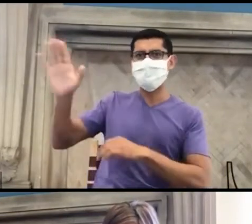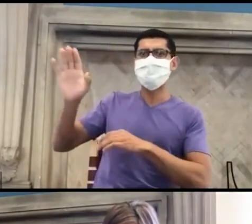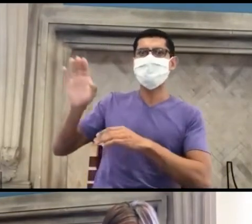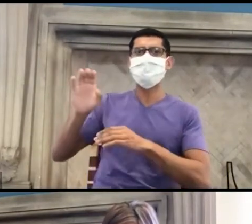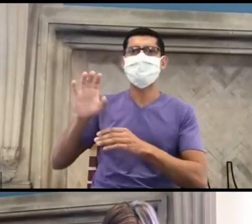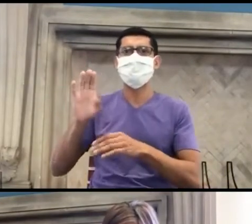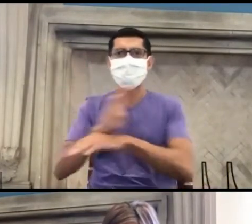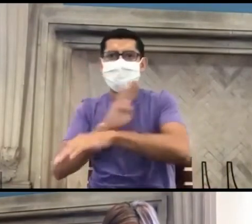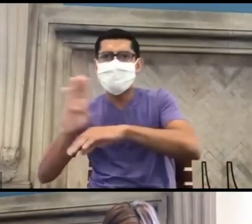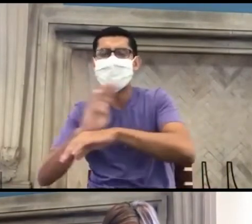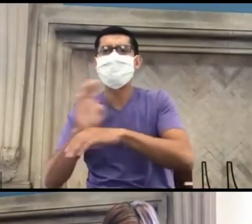her business